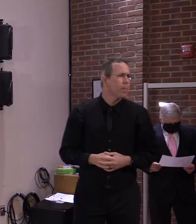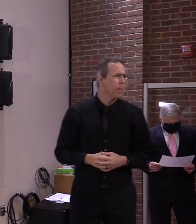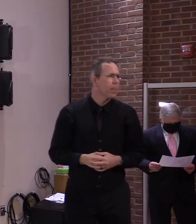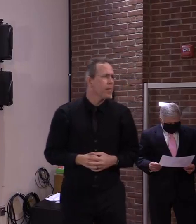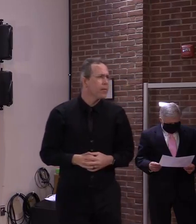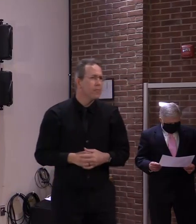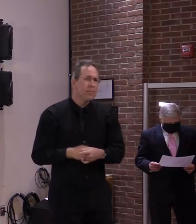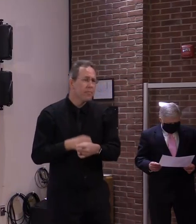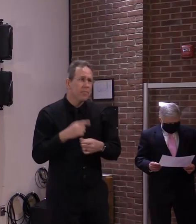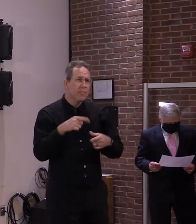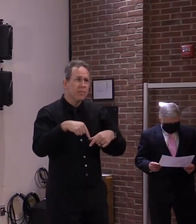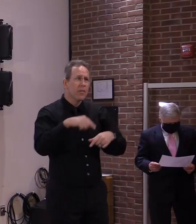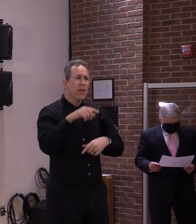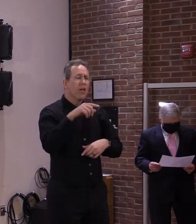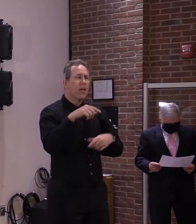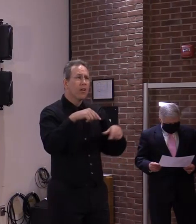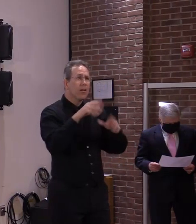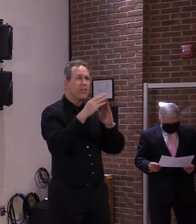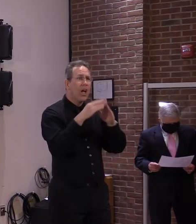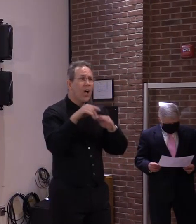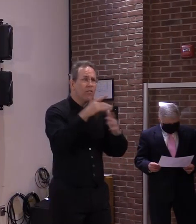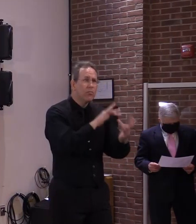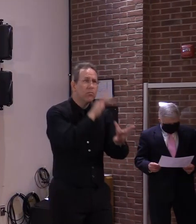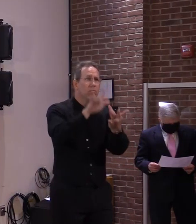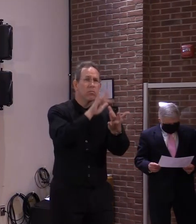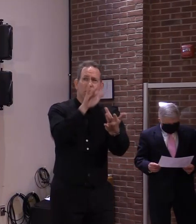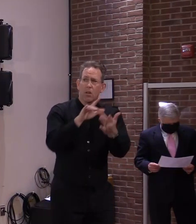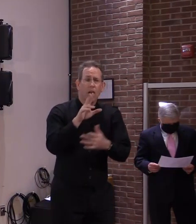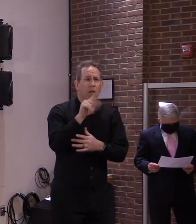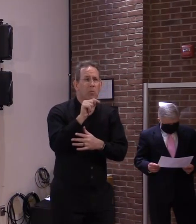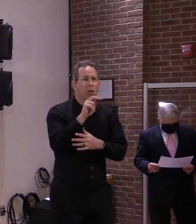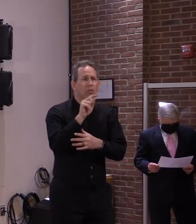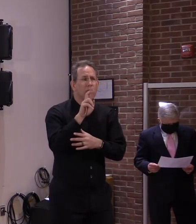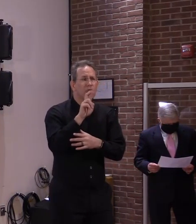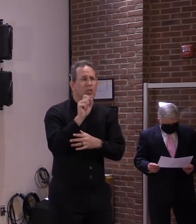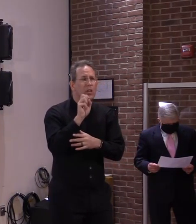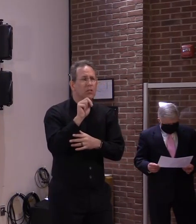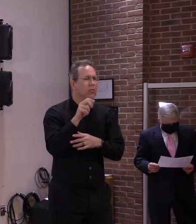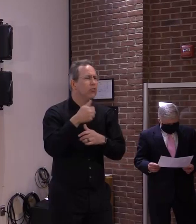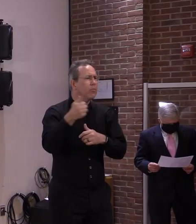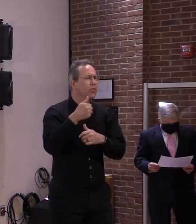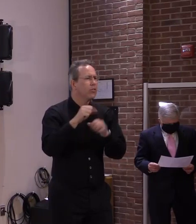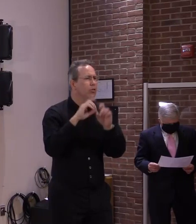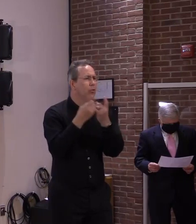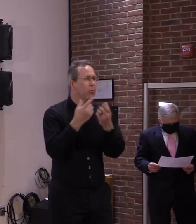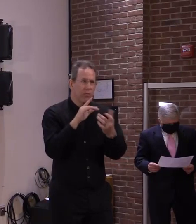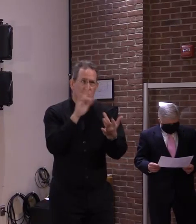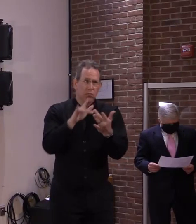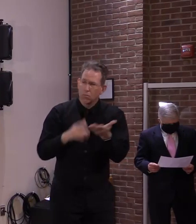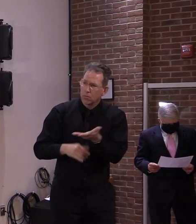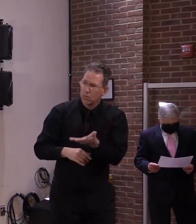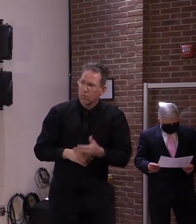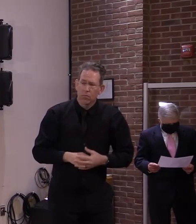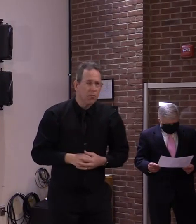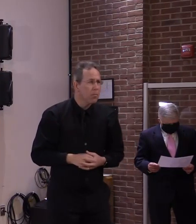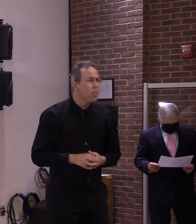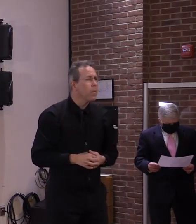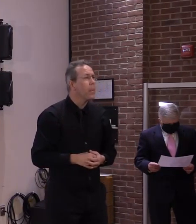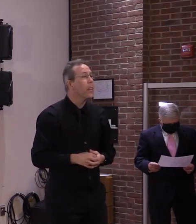If they have any issues, I would have them reach out to their maintenance districts. We'll see what we can do. I'm not promising